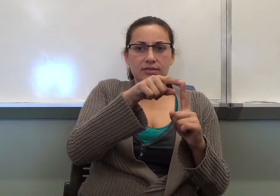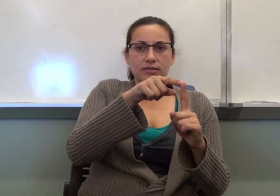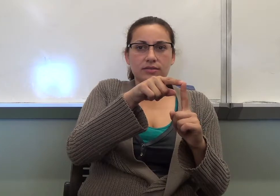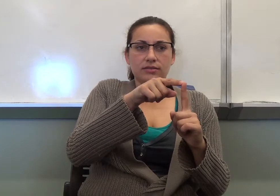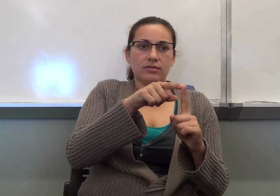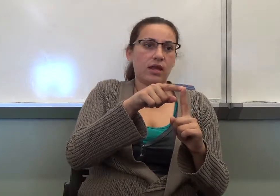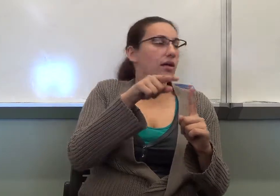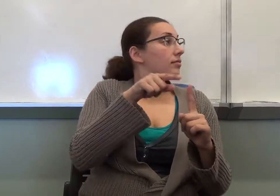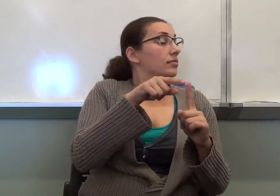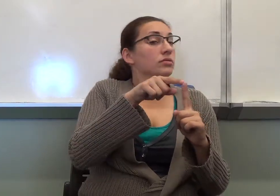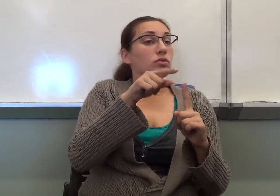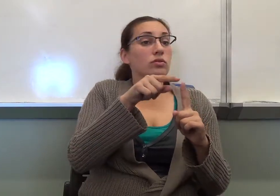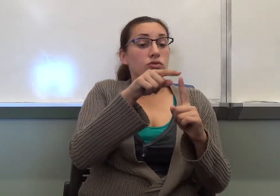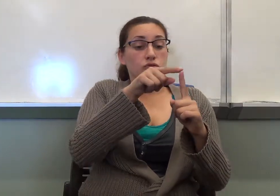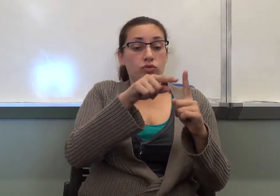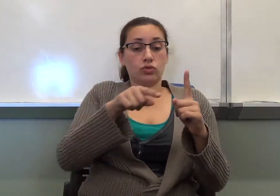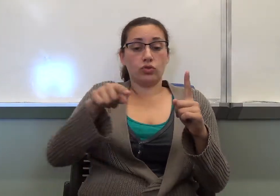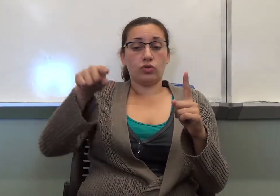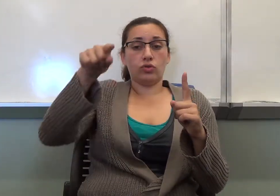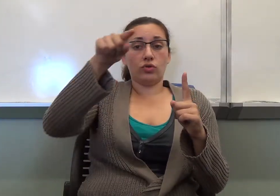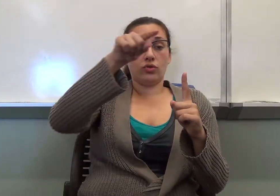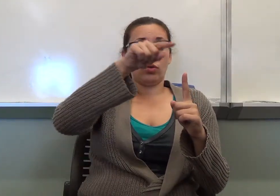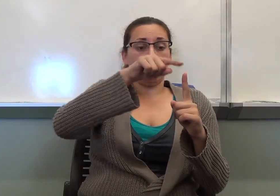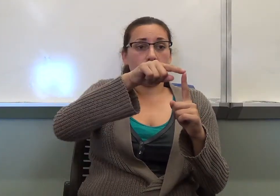Circle is a set of points